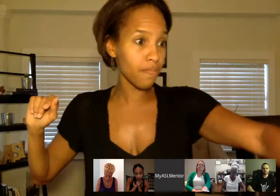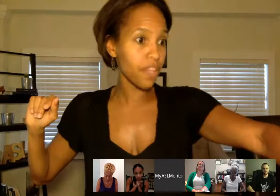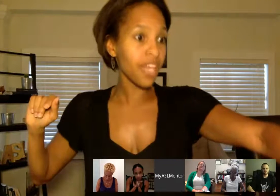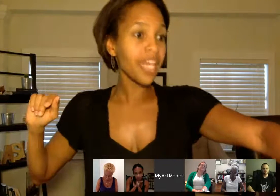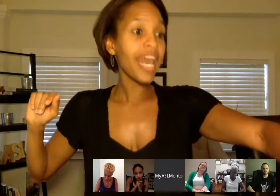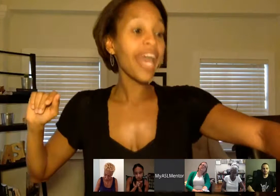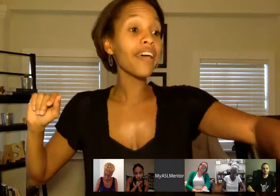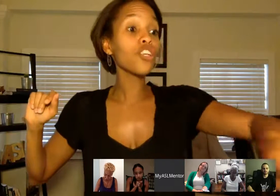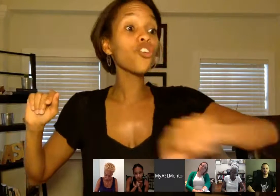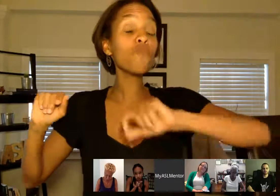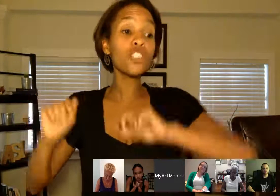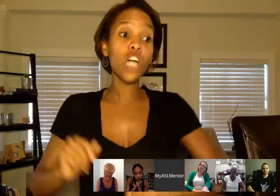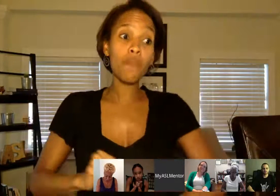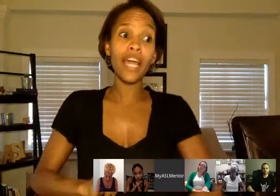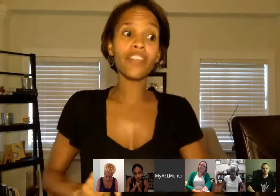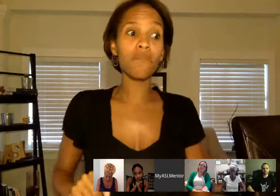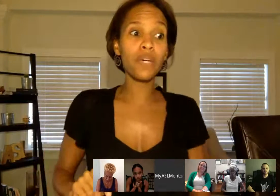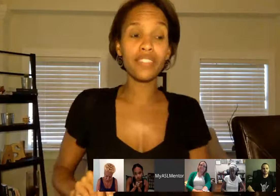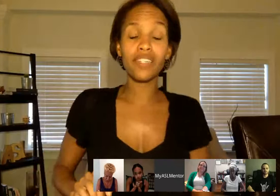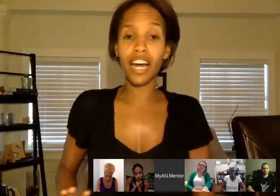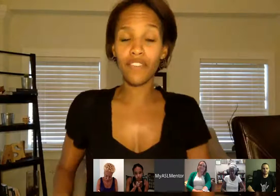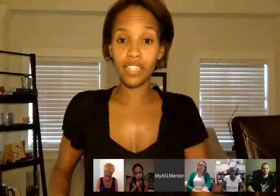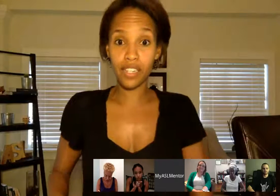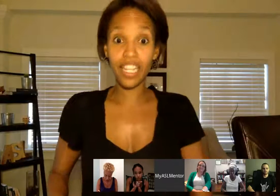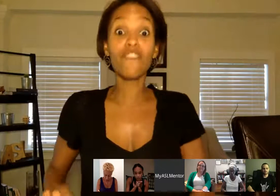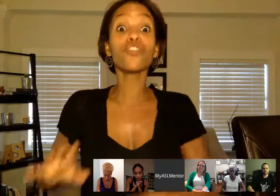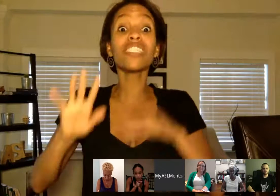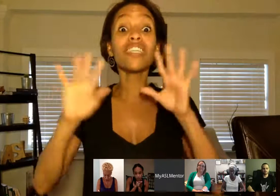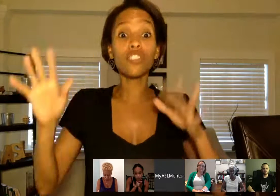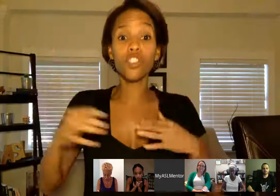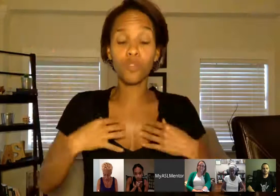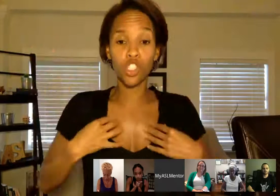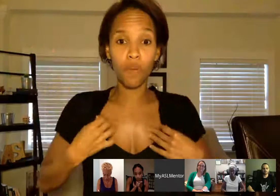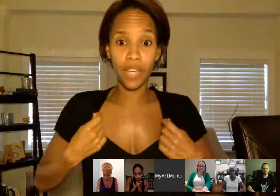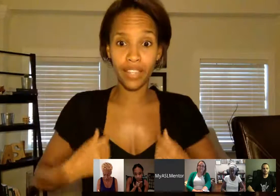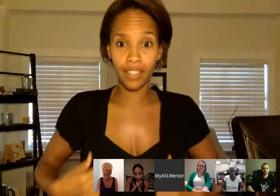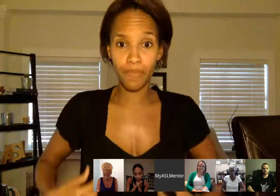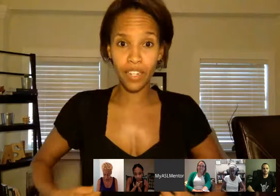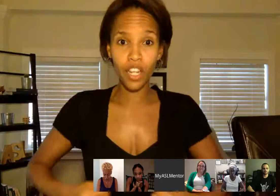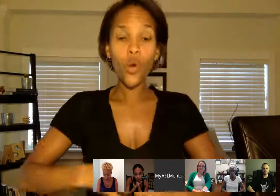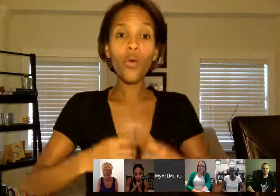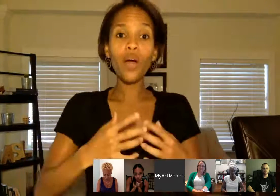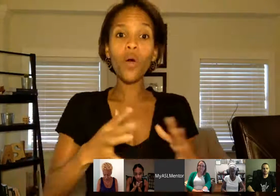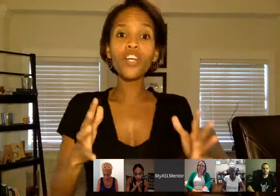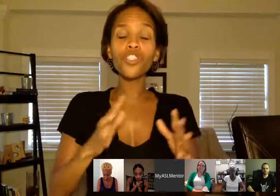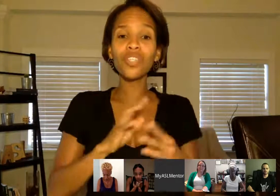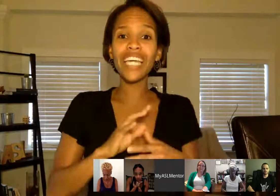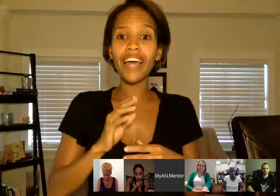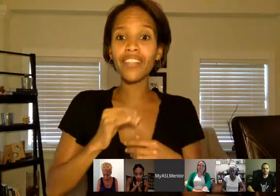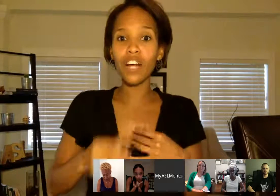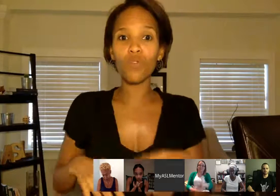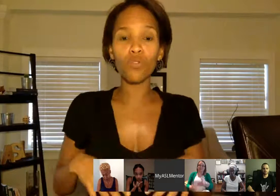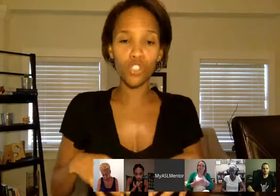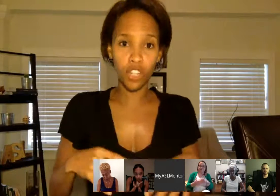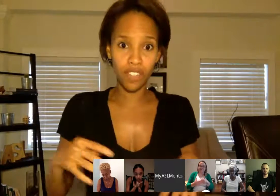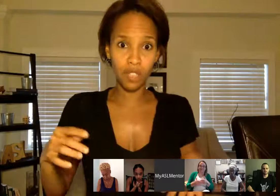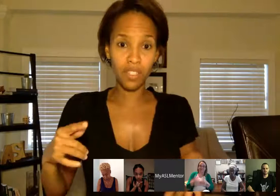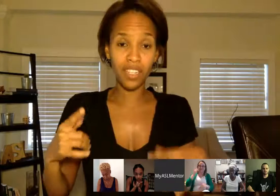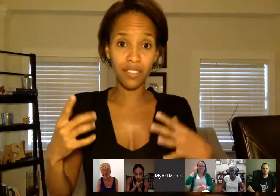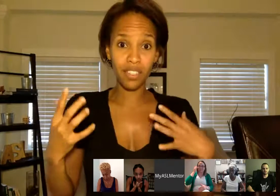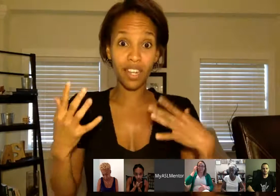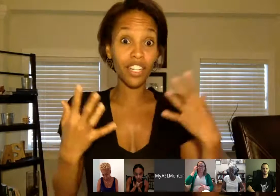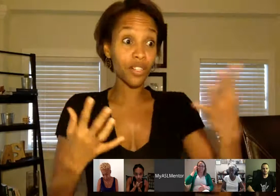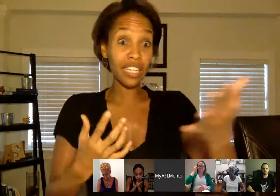skepticism, and you've been chomping at the bit to dive into this. Ever since you've been chomping at the bit. What I want to do at the end of that role shift